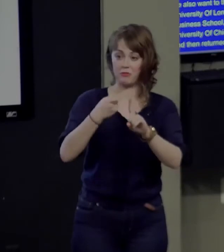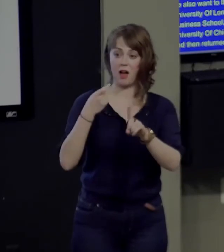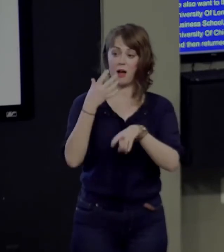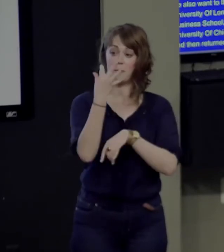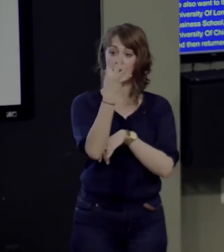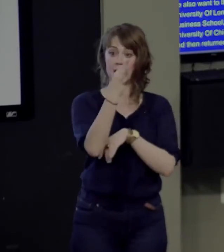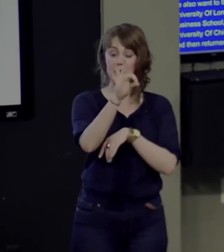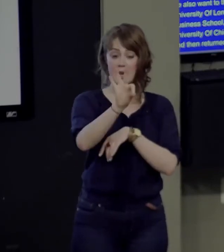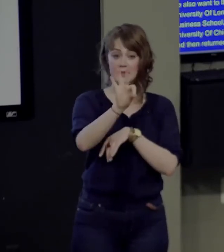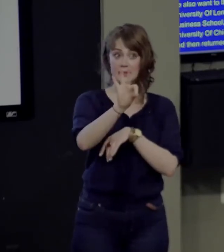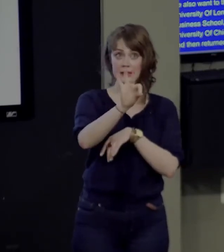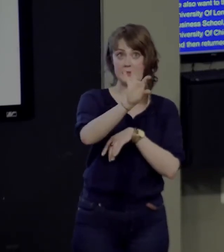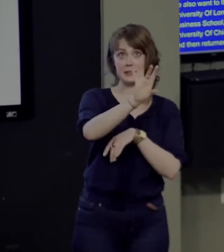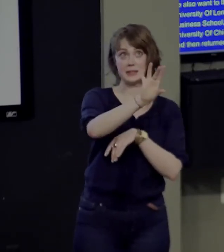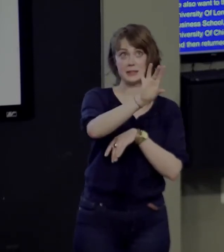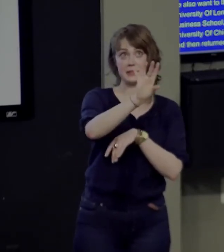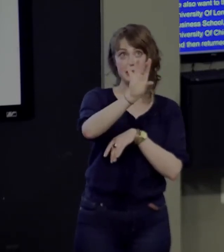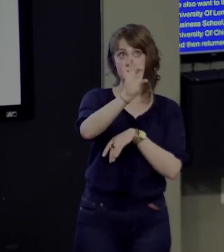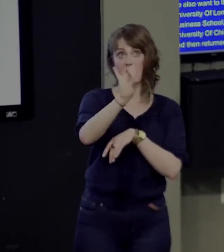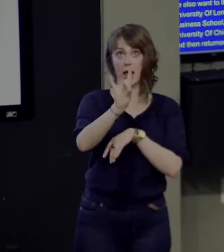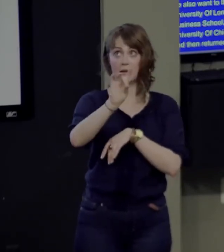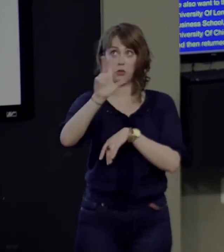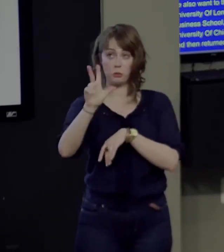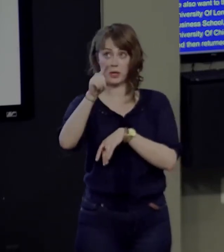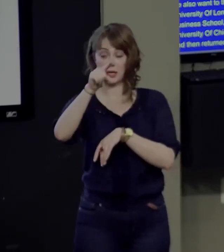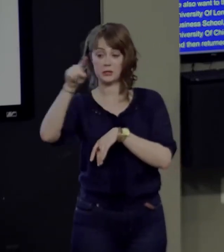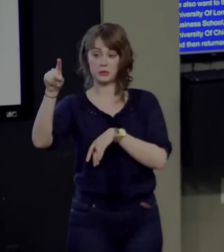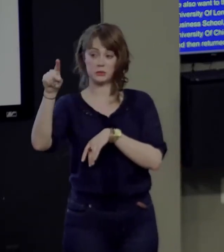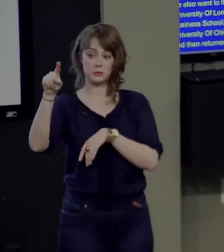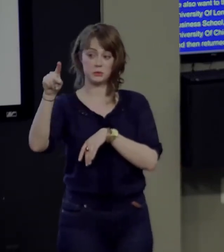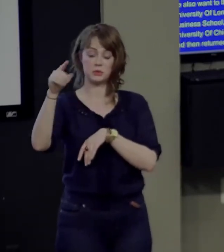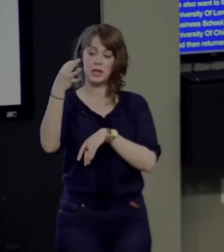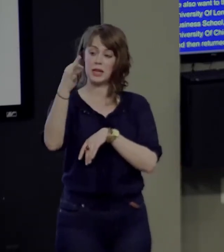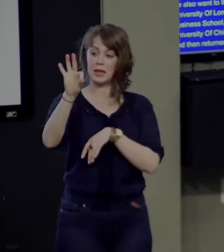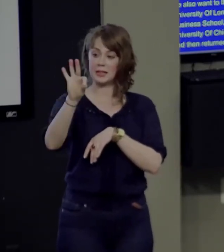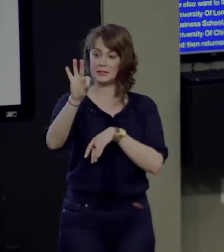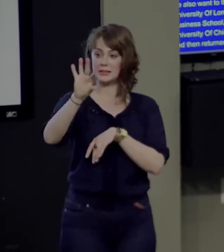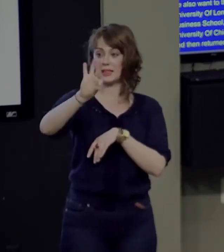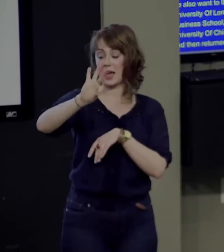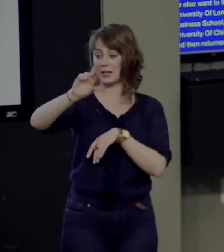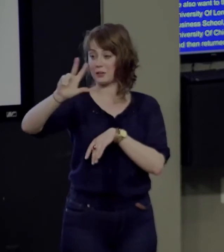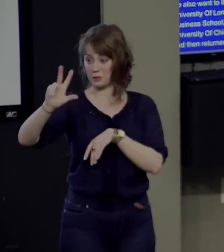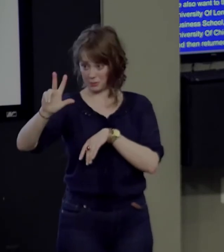He now has been there from 1983.